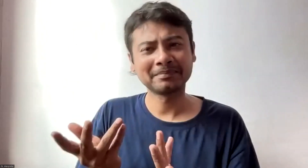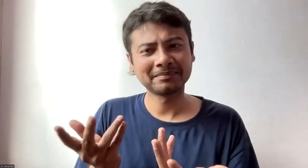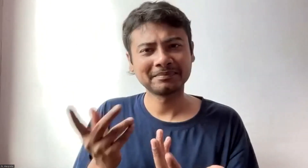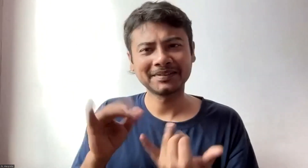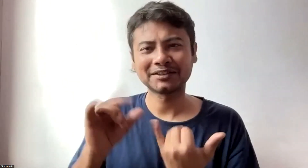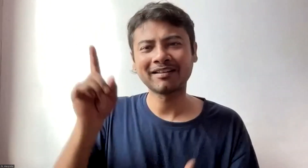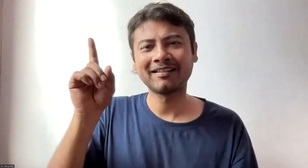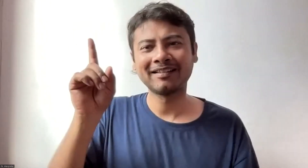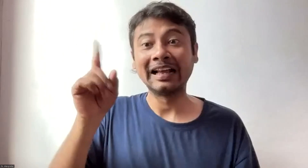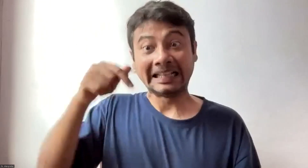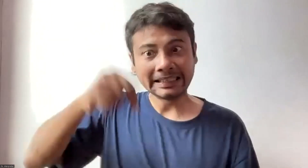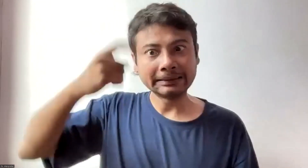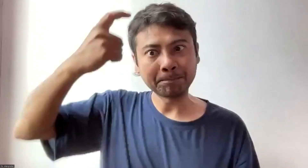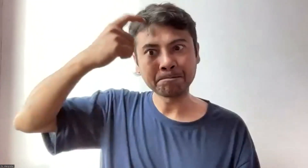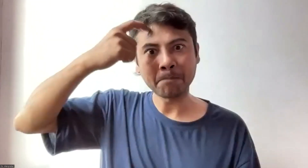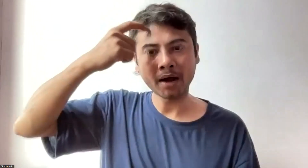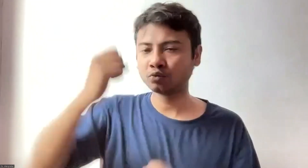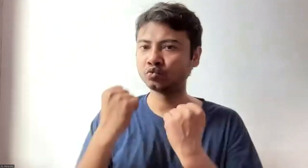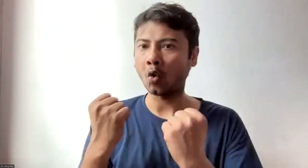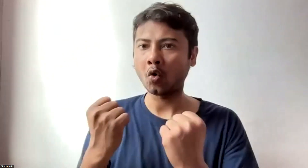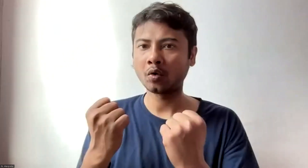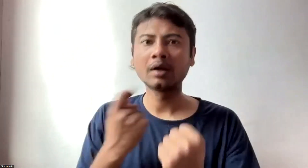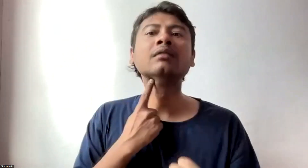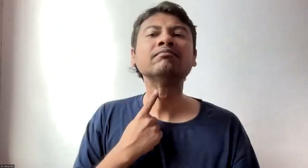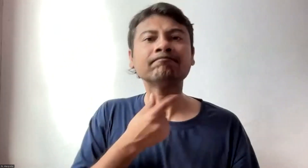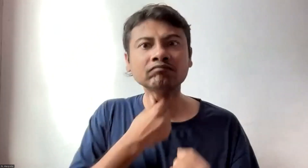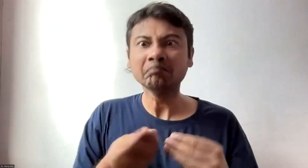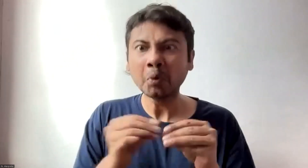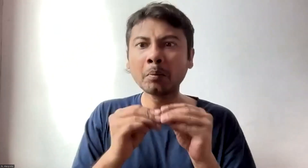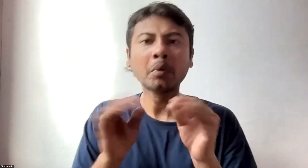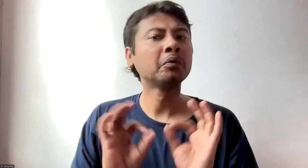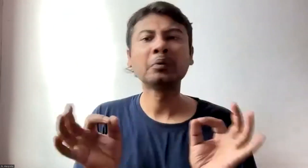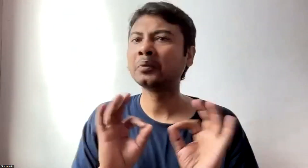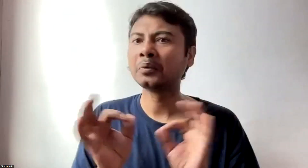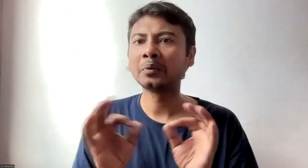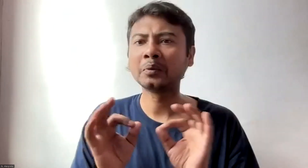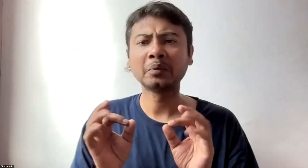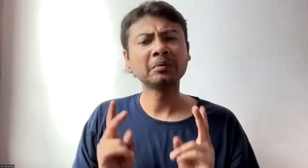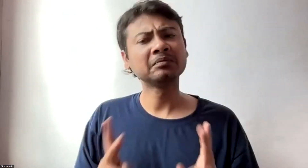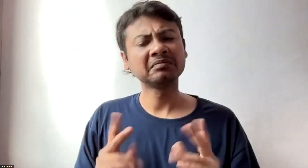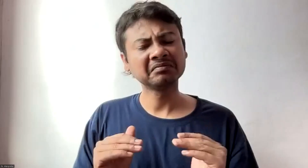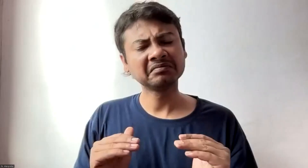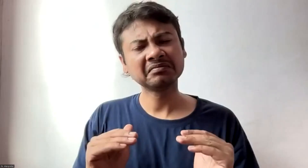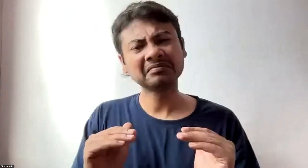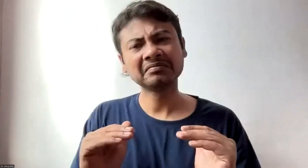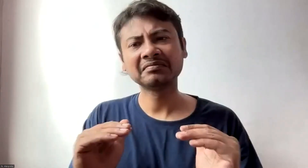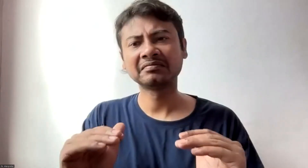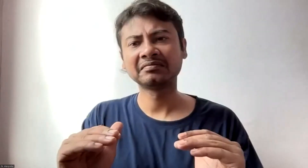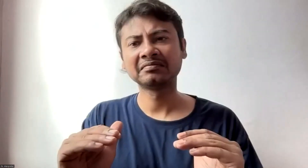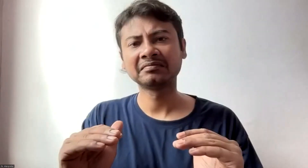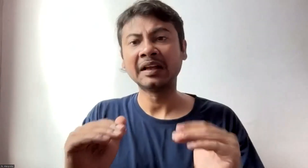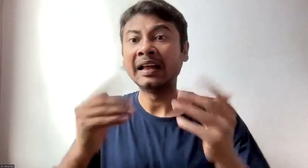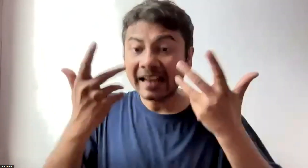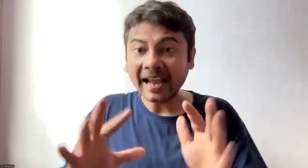that, no desires, and everything you're doing is to please Krishna, even your own family